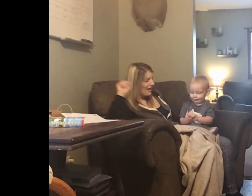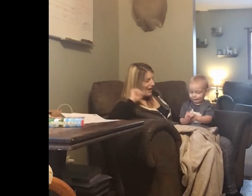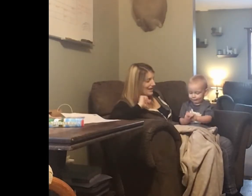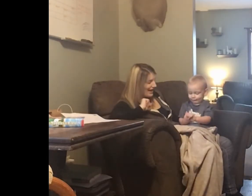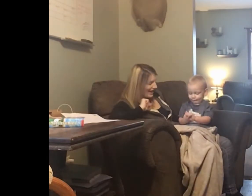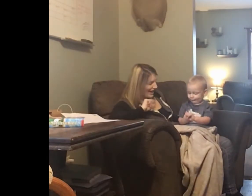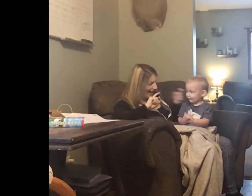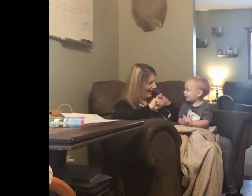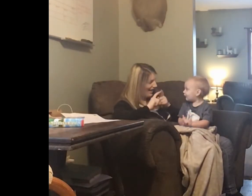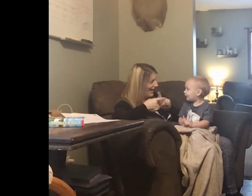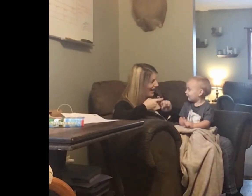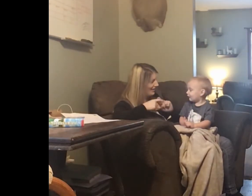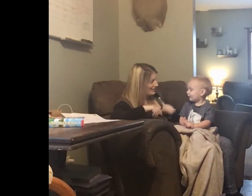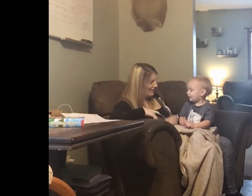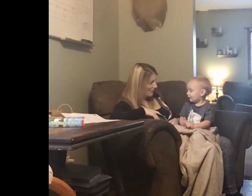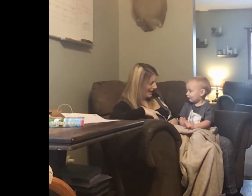Yeah. How do you sign play?